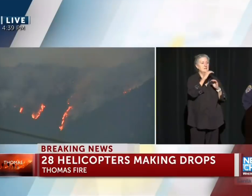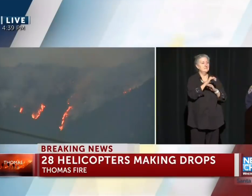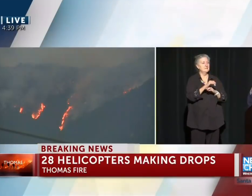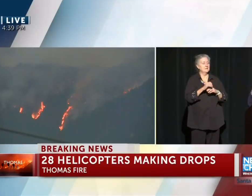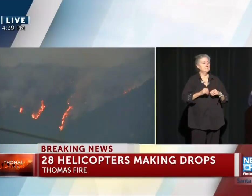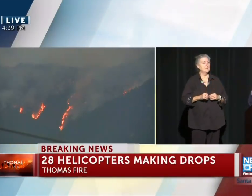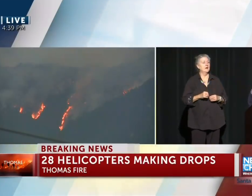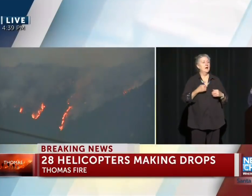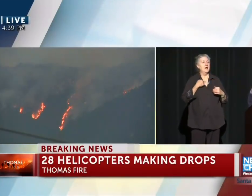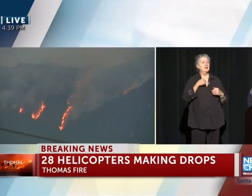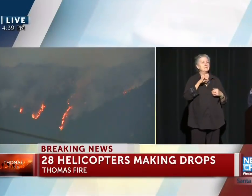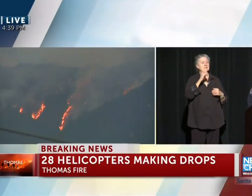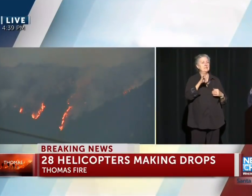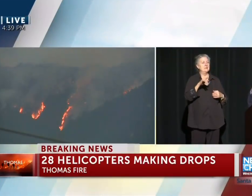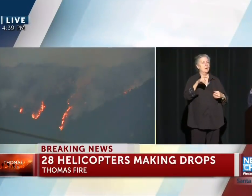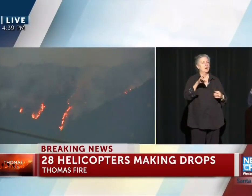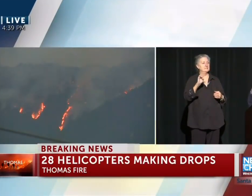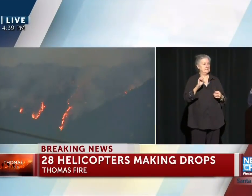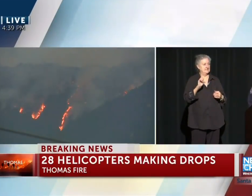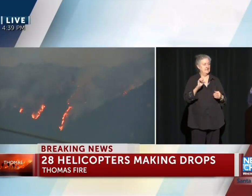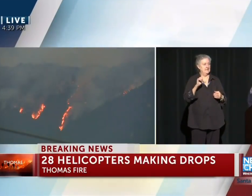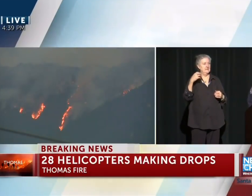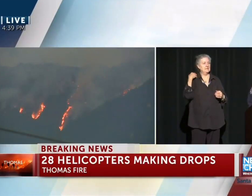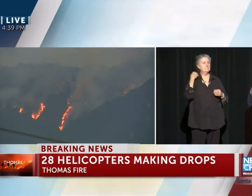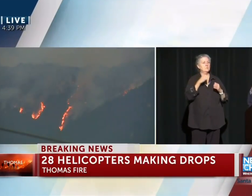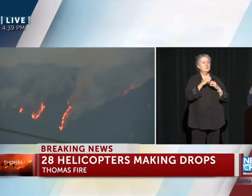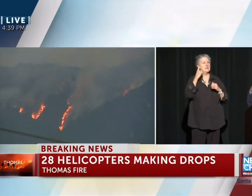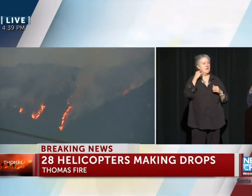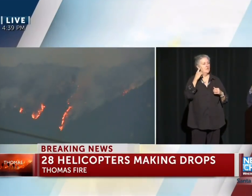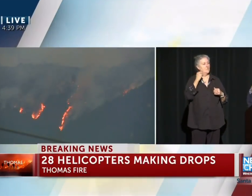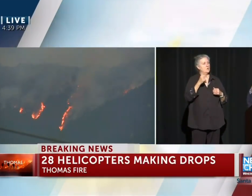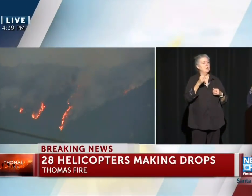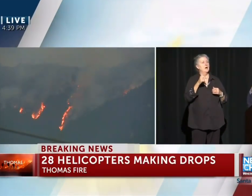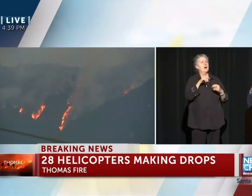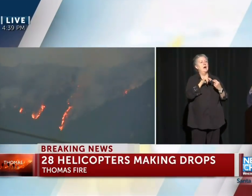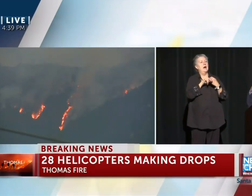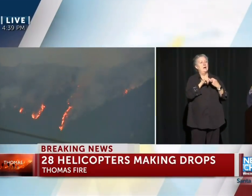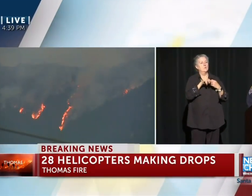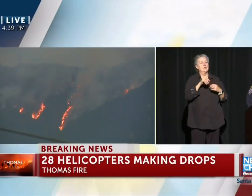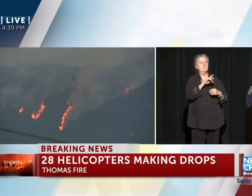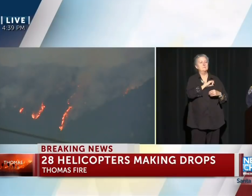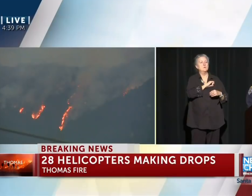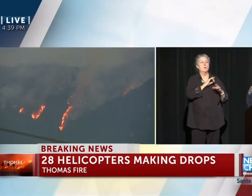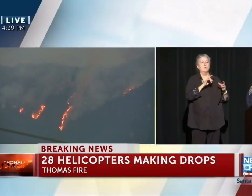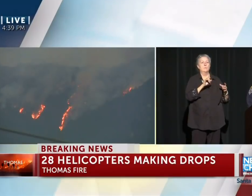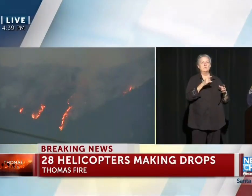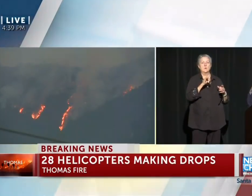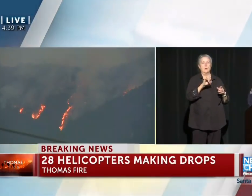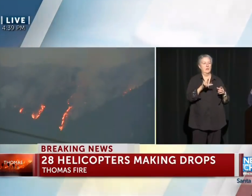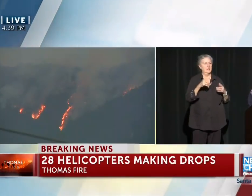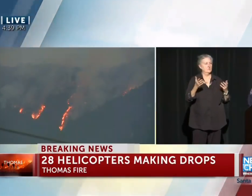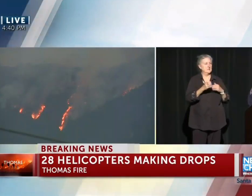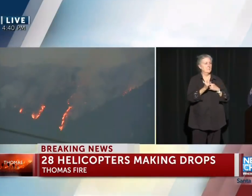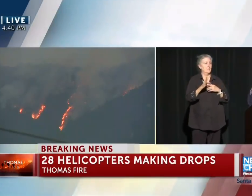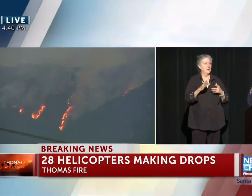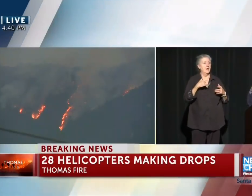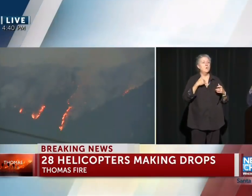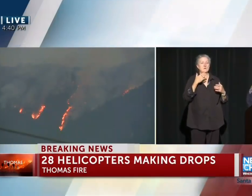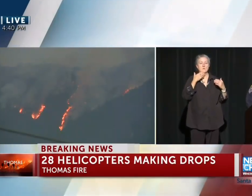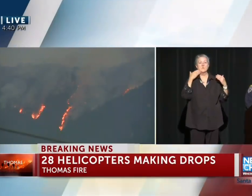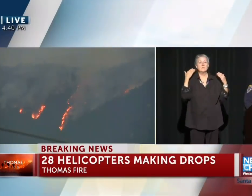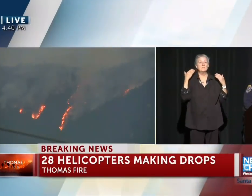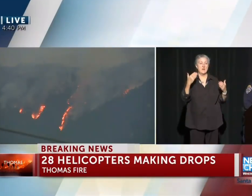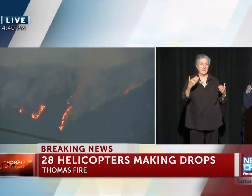Good evening. I'm Cindy Ponce, a captain with the California Highway Patrol here in Santa Barbara. I want